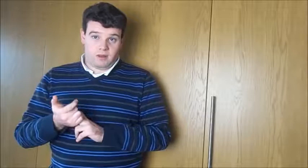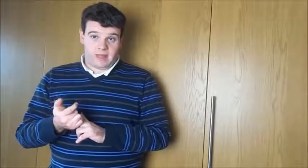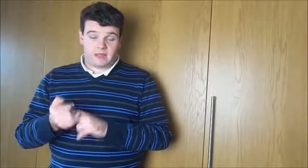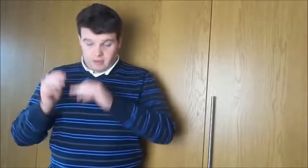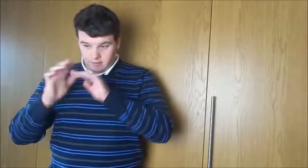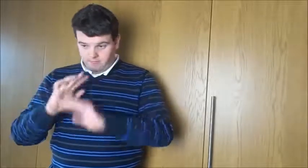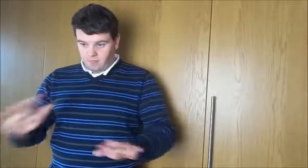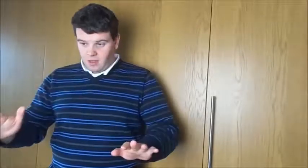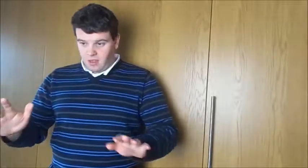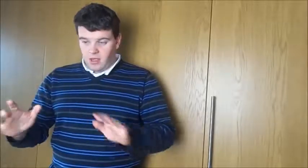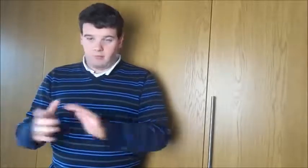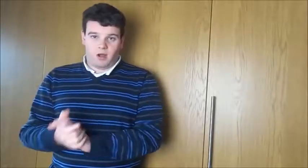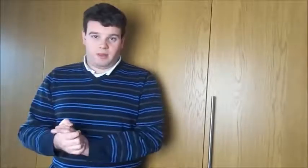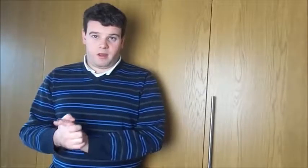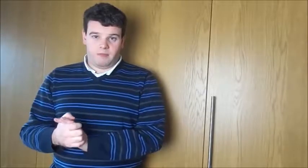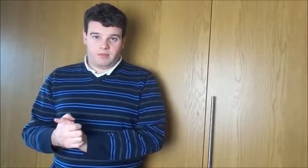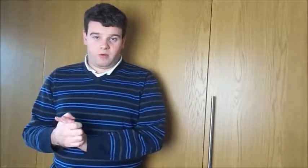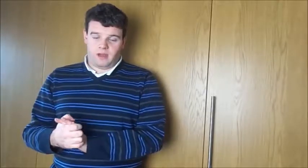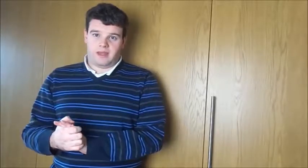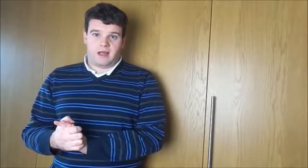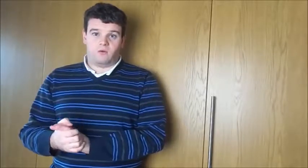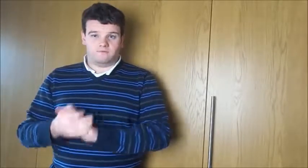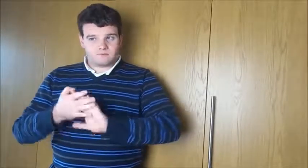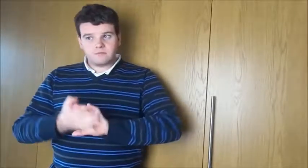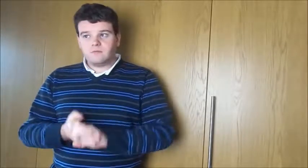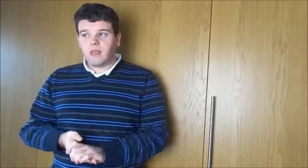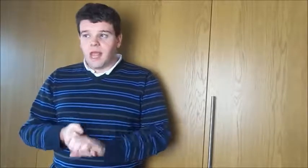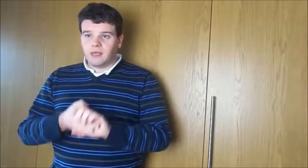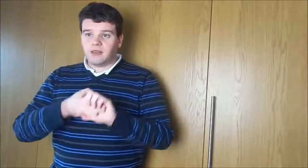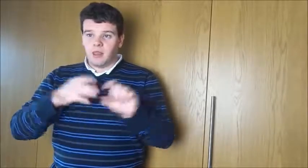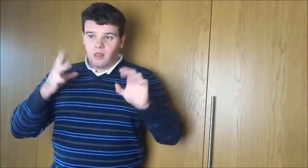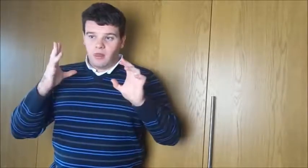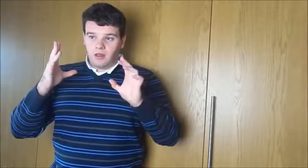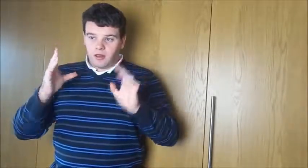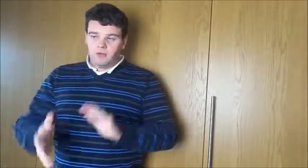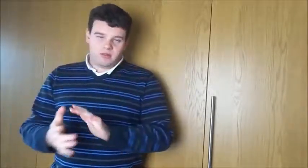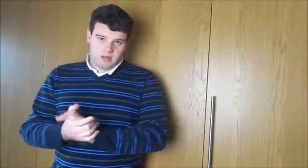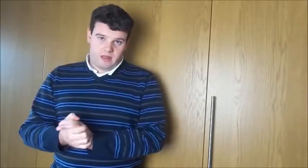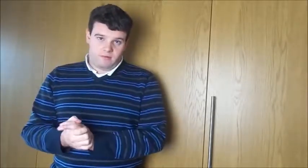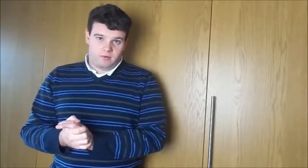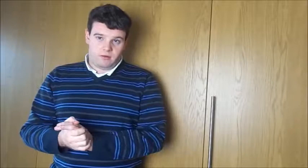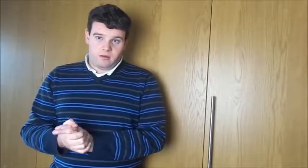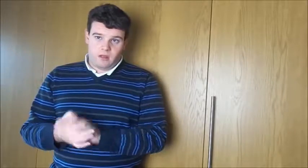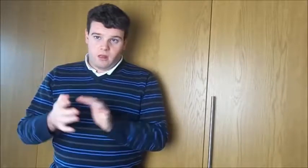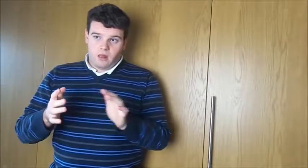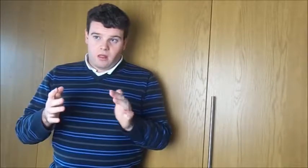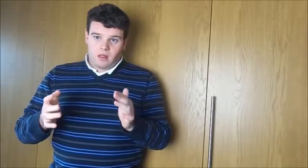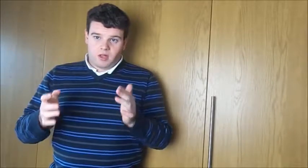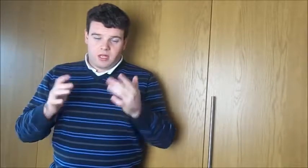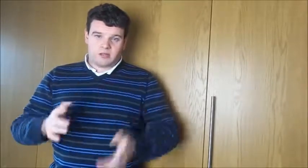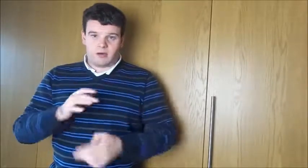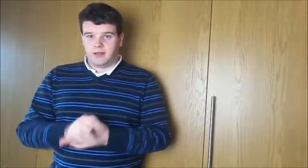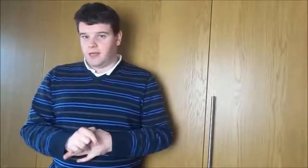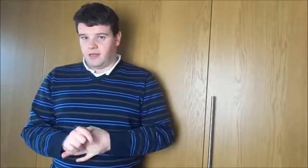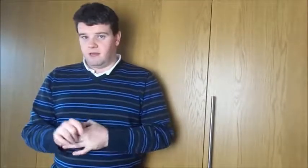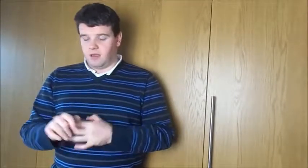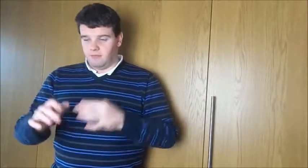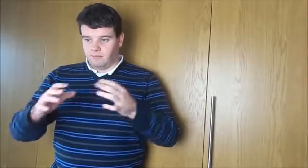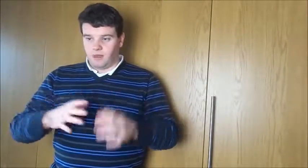that. I'm the Queen now. And as soon as this happened, she started changing, her